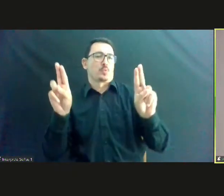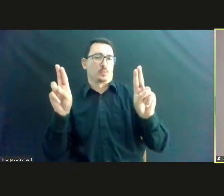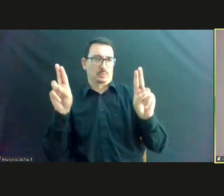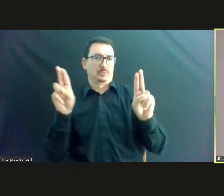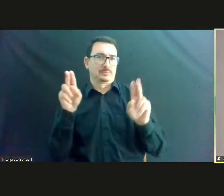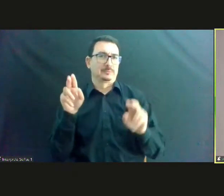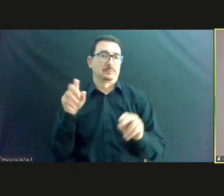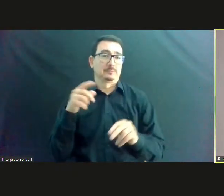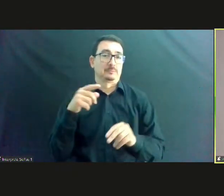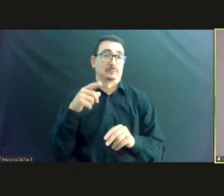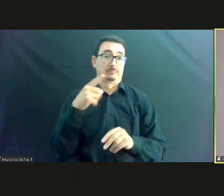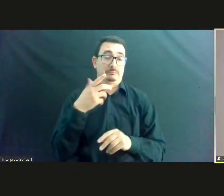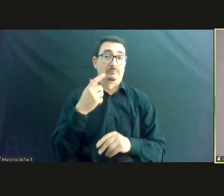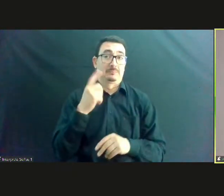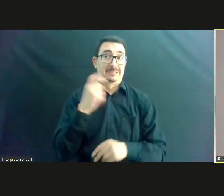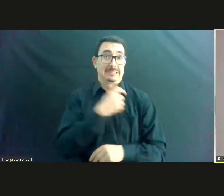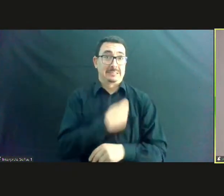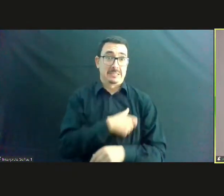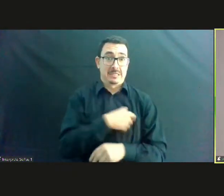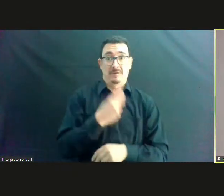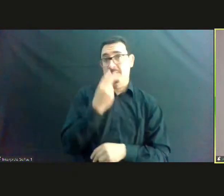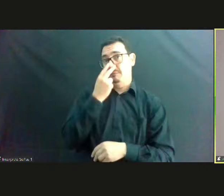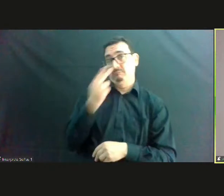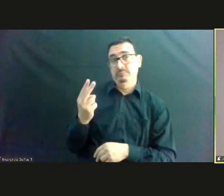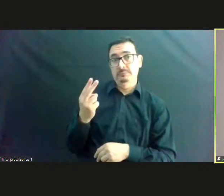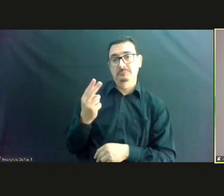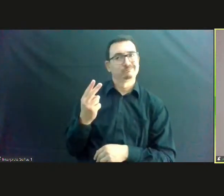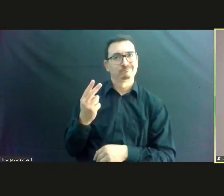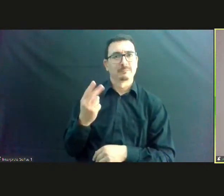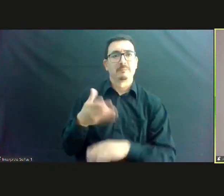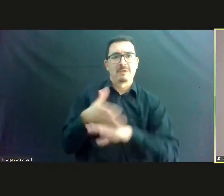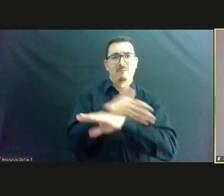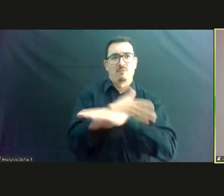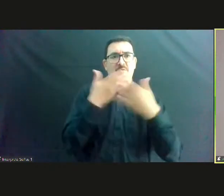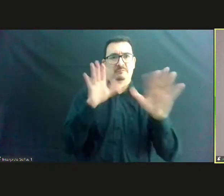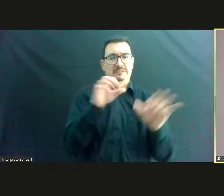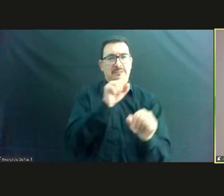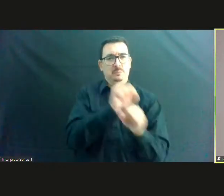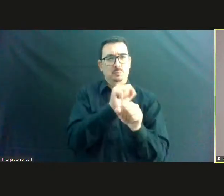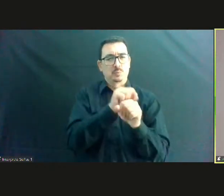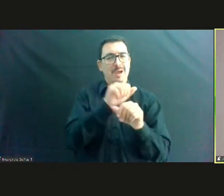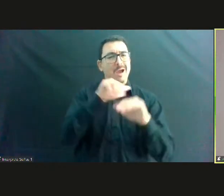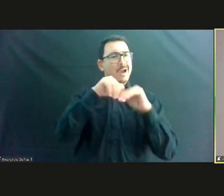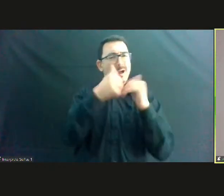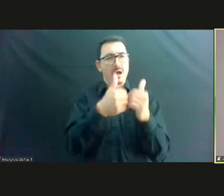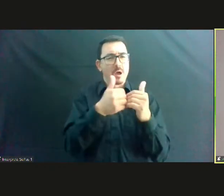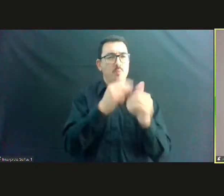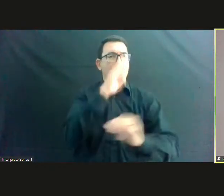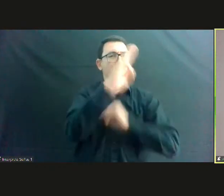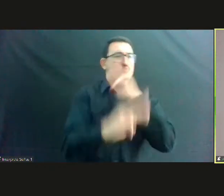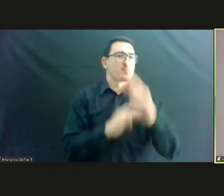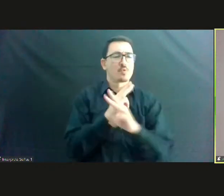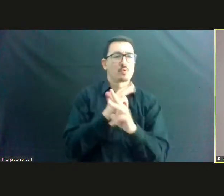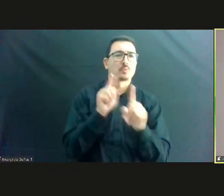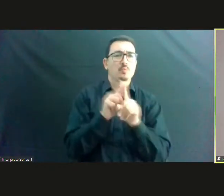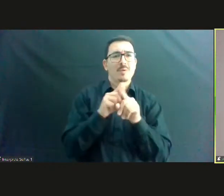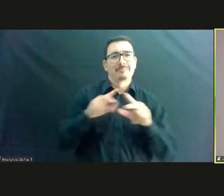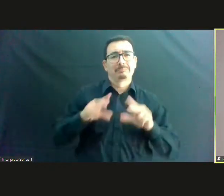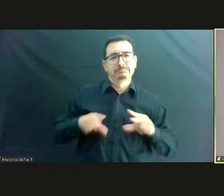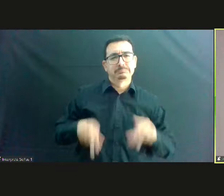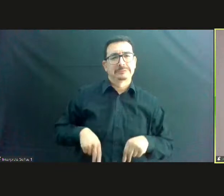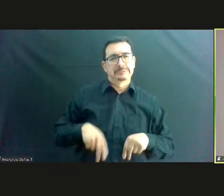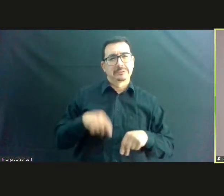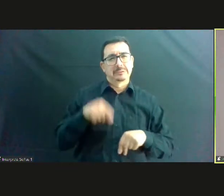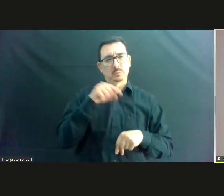Multilateral Affairs at the Ministry of External Affairs since 2008. She has been a member of the Angolan delegations to